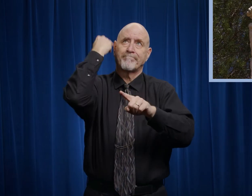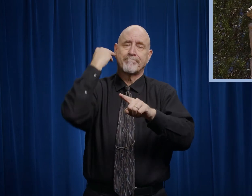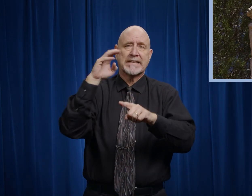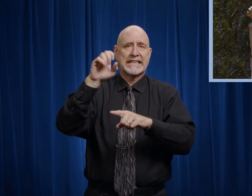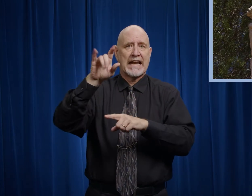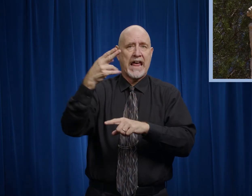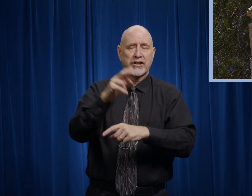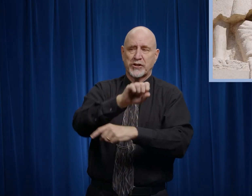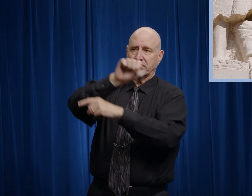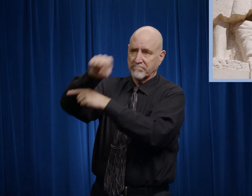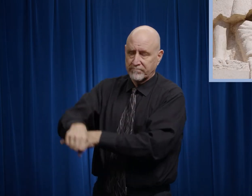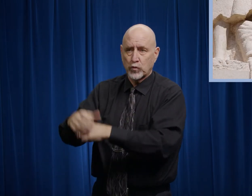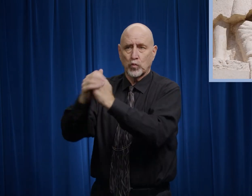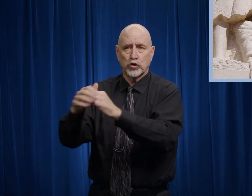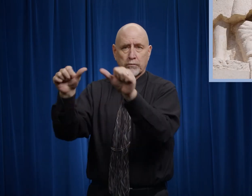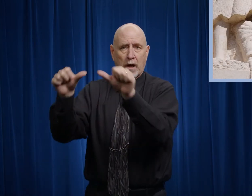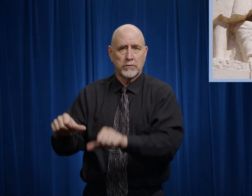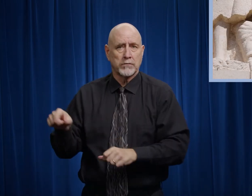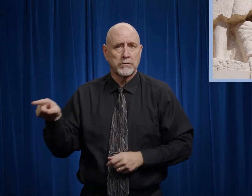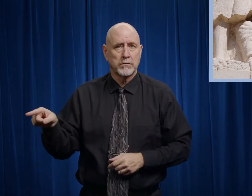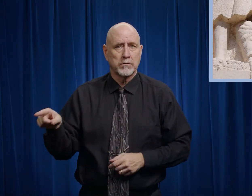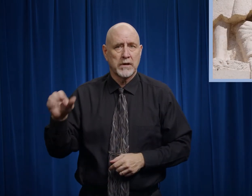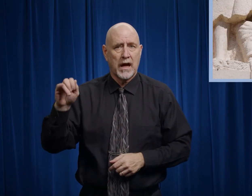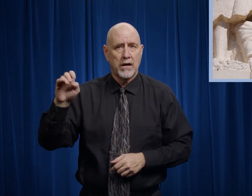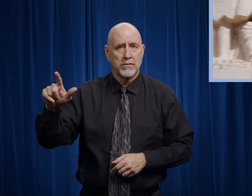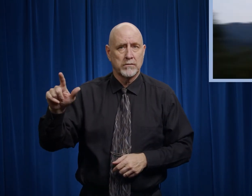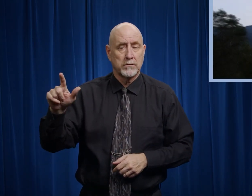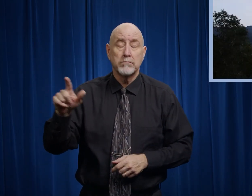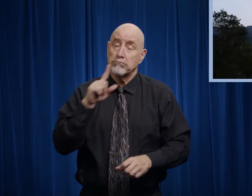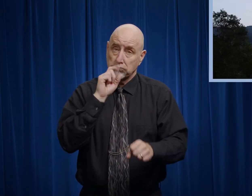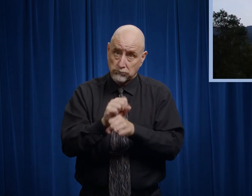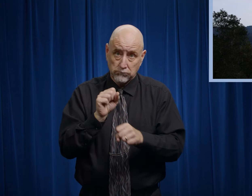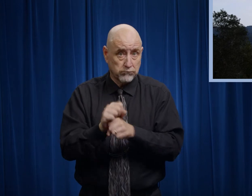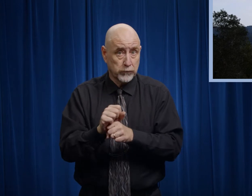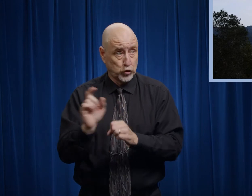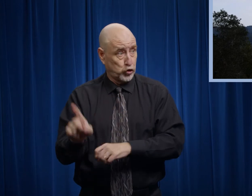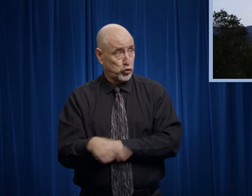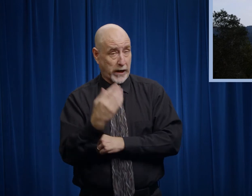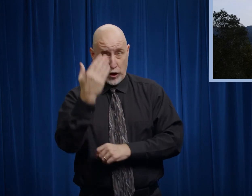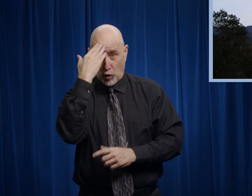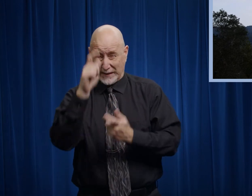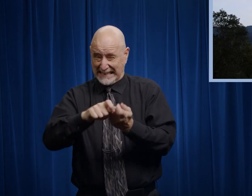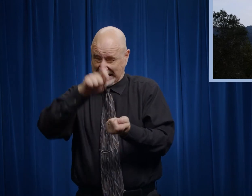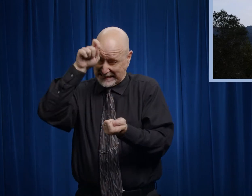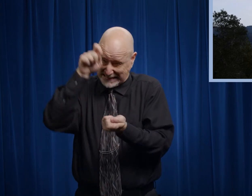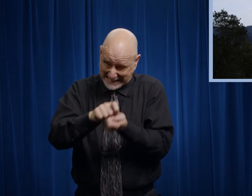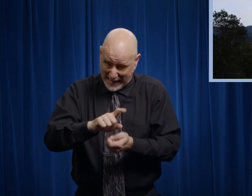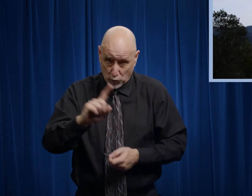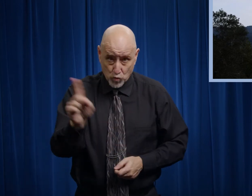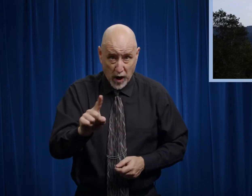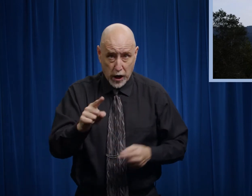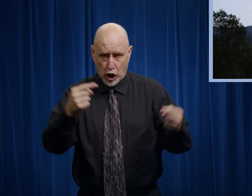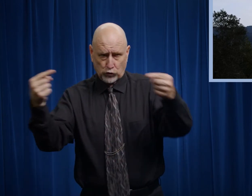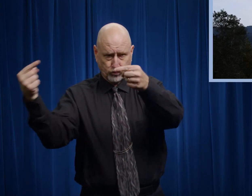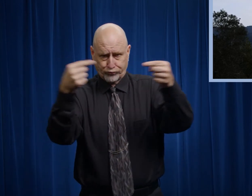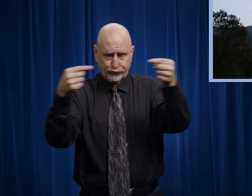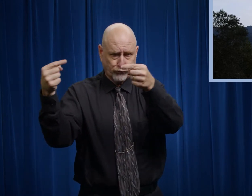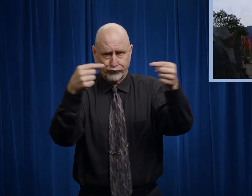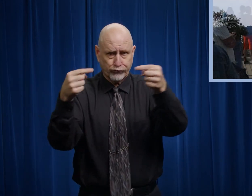his victory over idolatry. While it is true that no one today knows the precise location of this